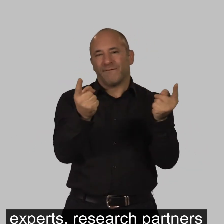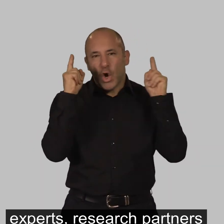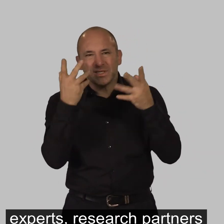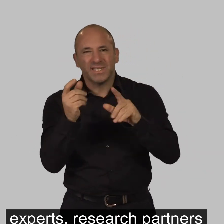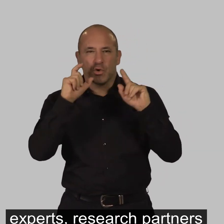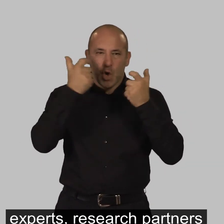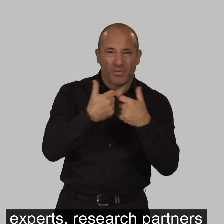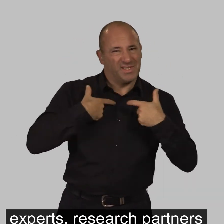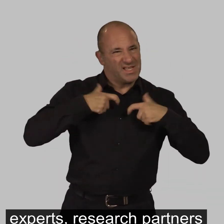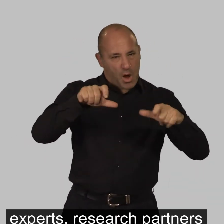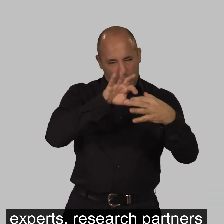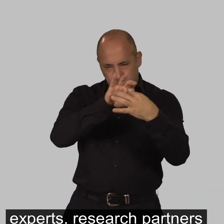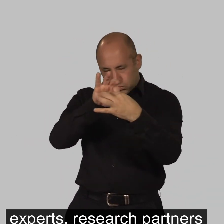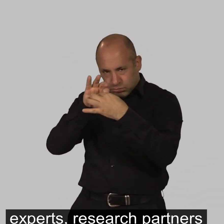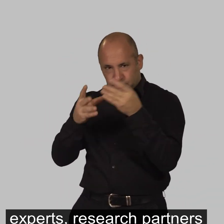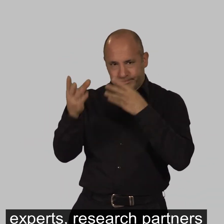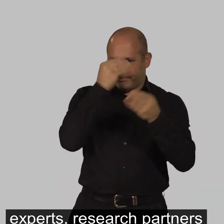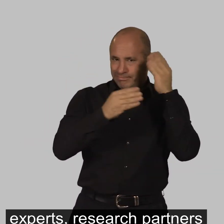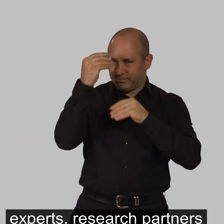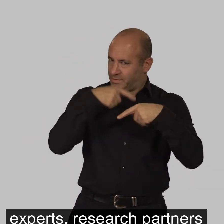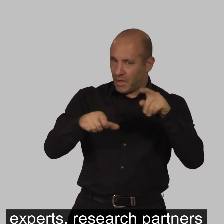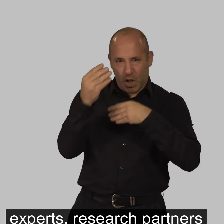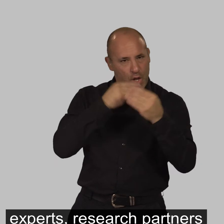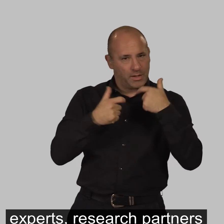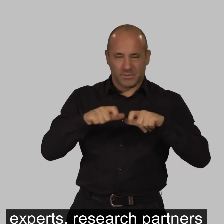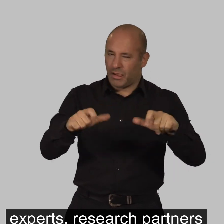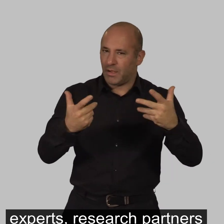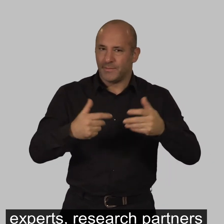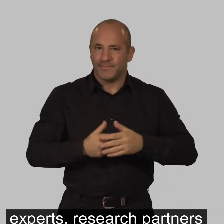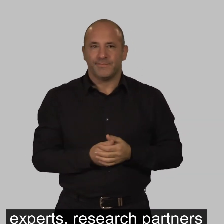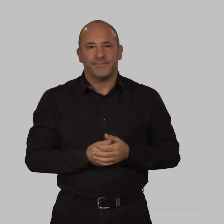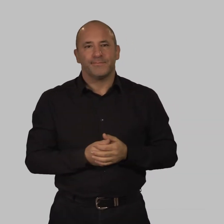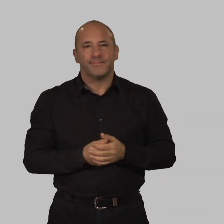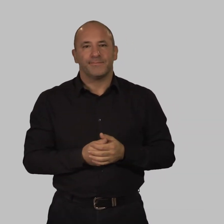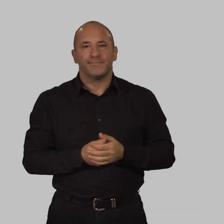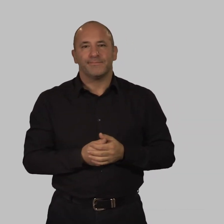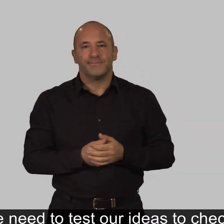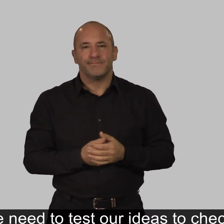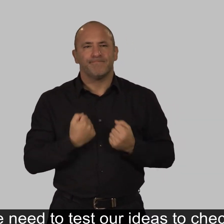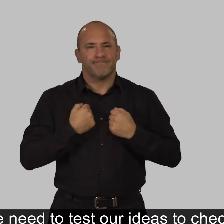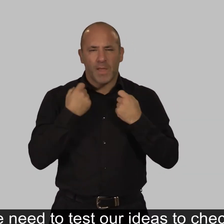conditions, experts, research partners, and academics.